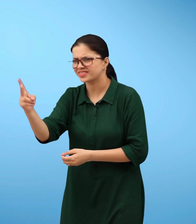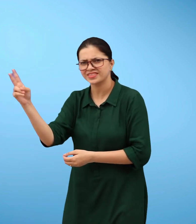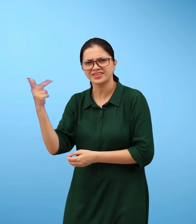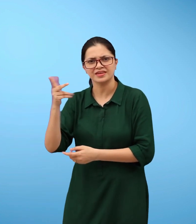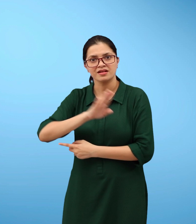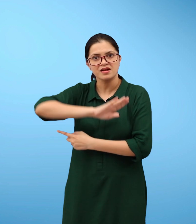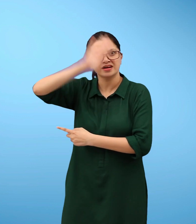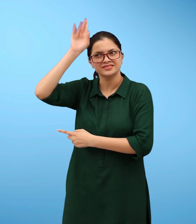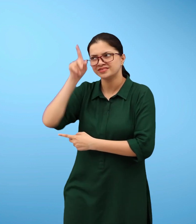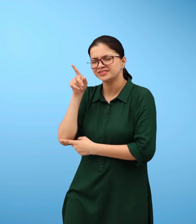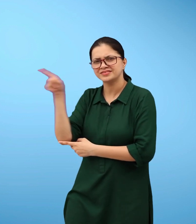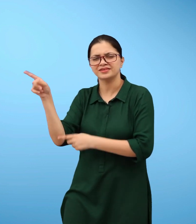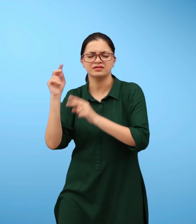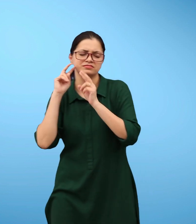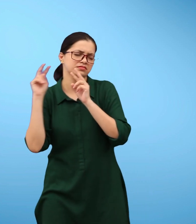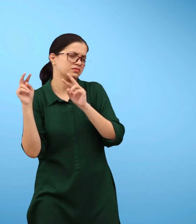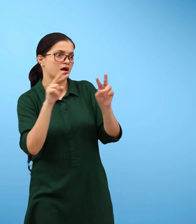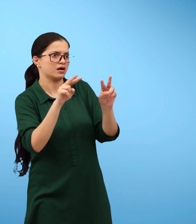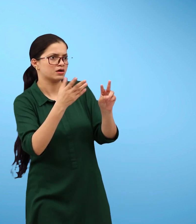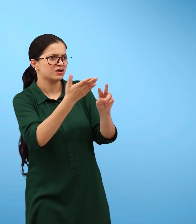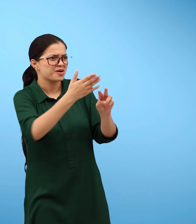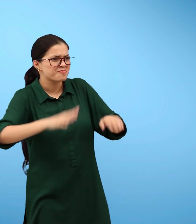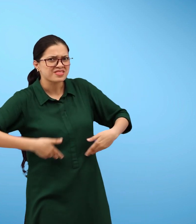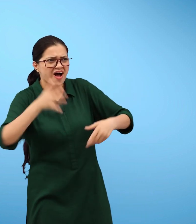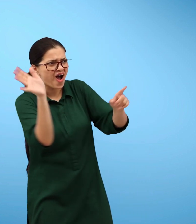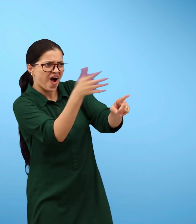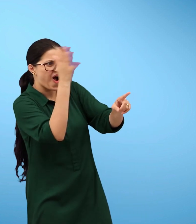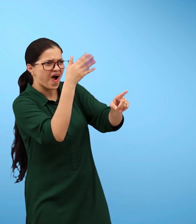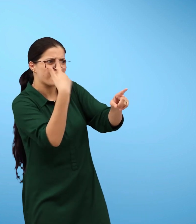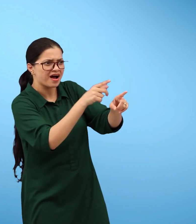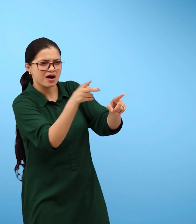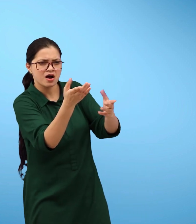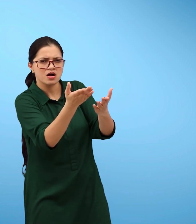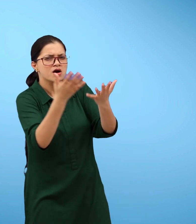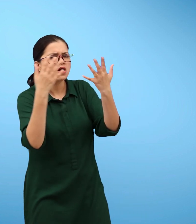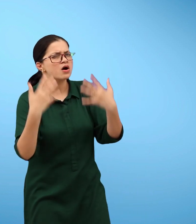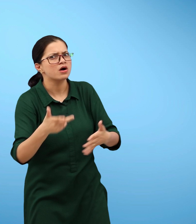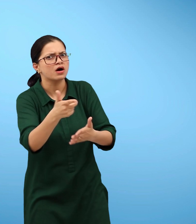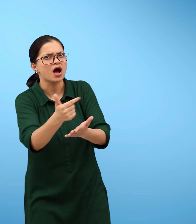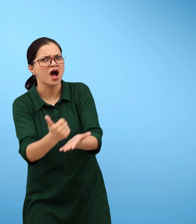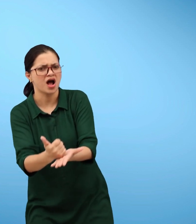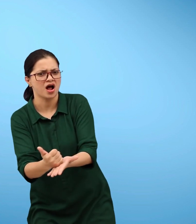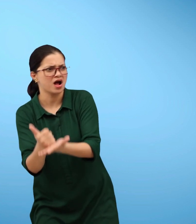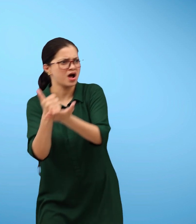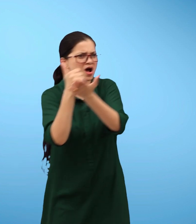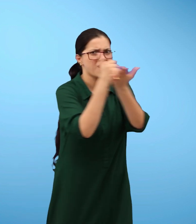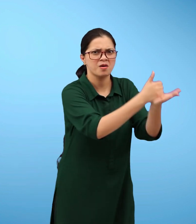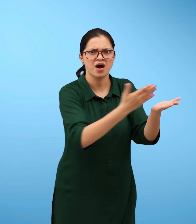The human king saw what had happened and tried unsuccessfully to revive the